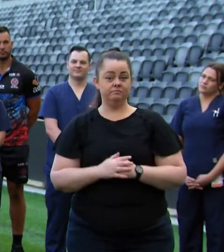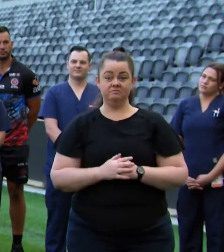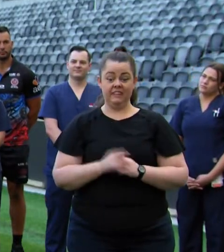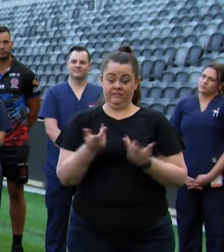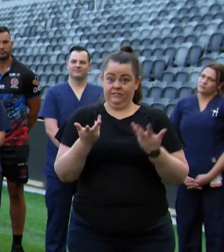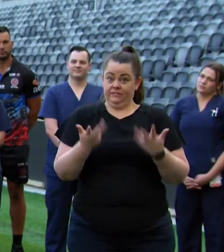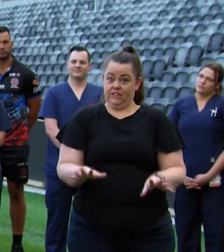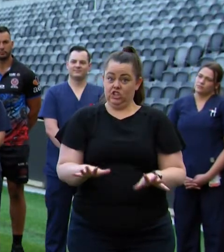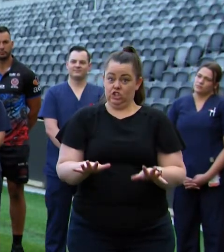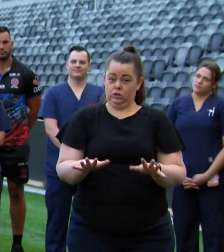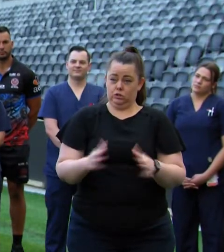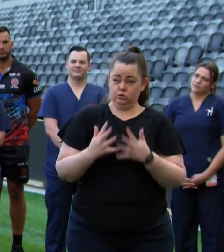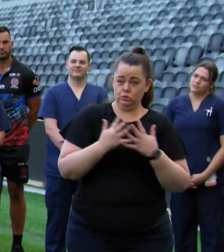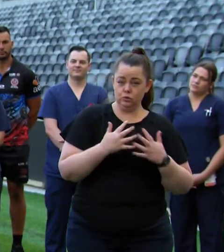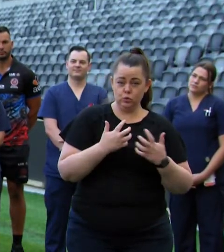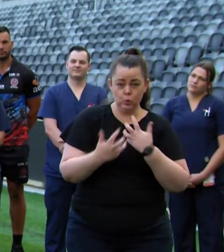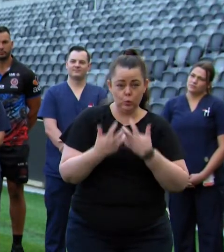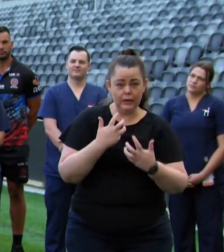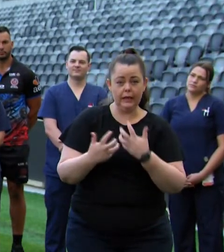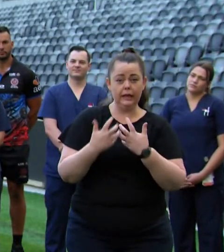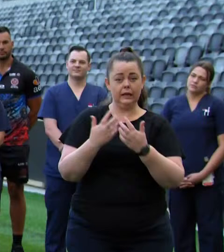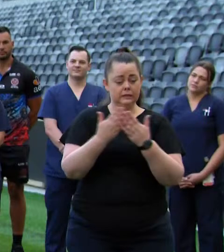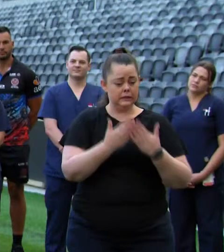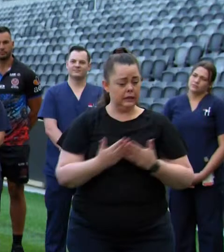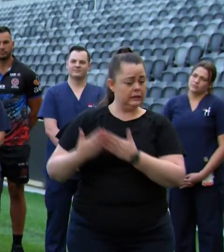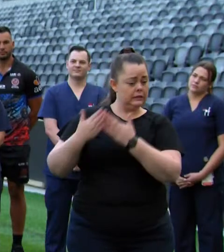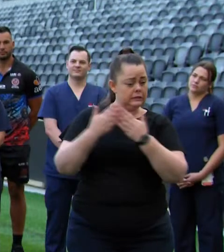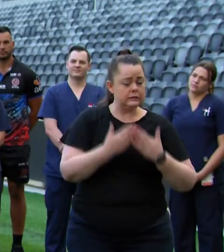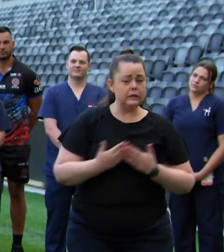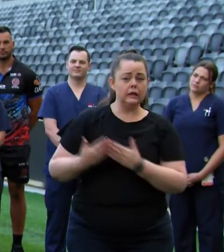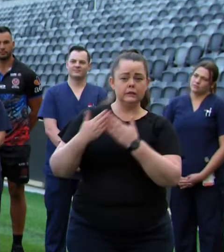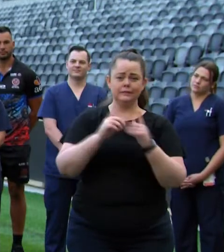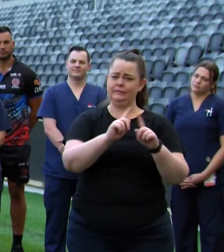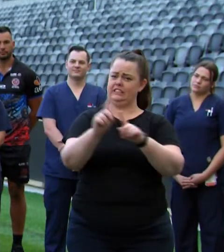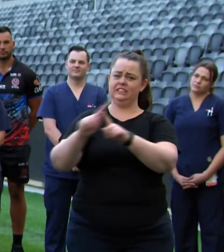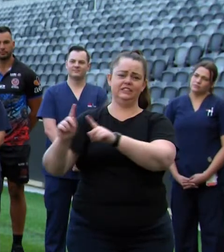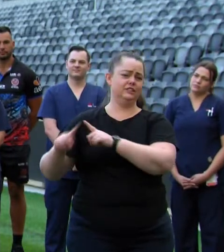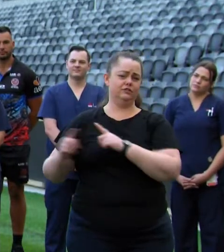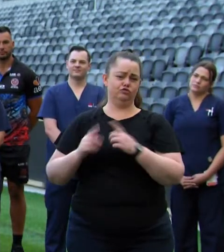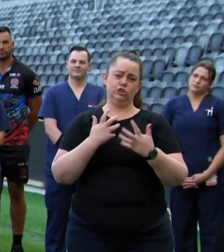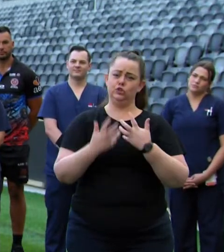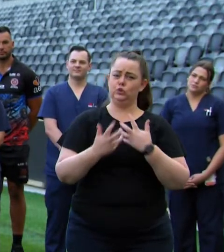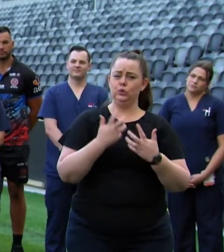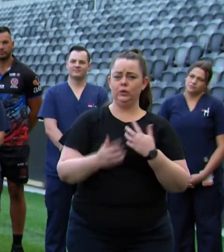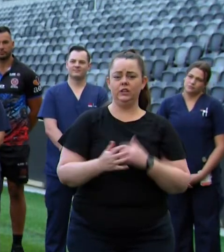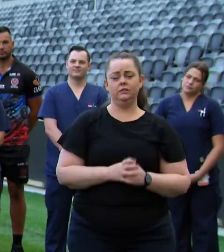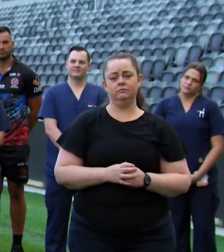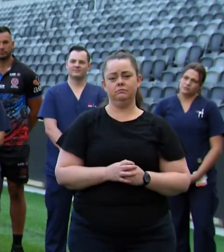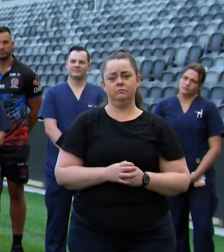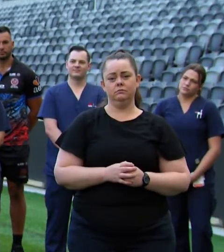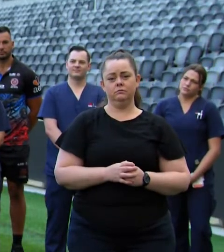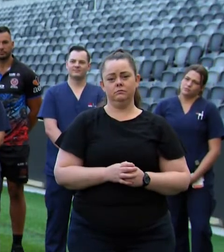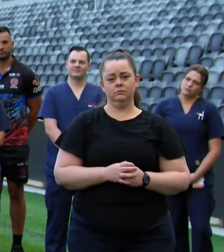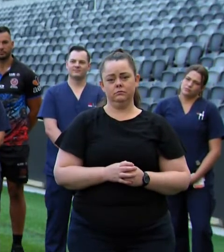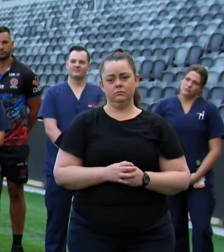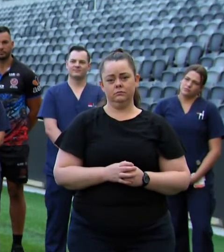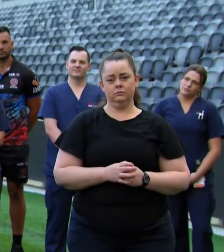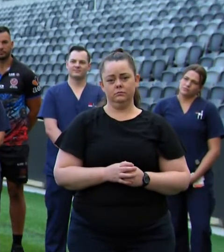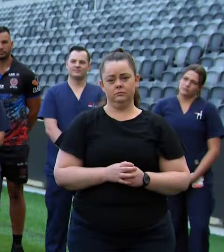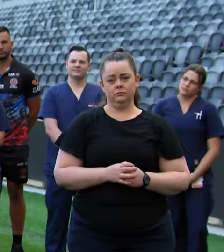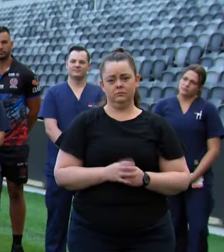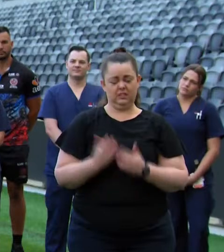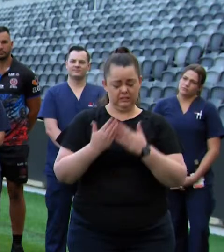They've all trained at universities including Notre Dame, Charles Sturt, Western